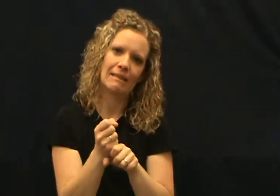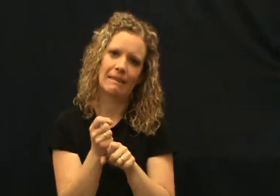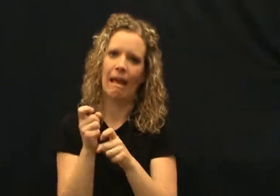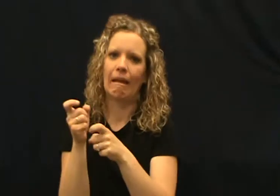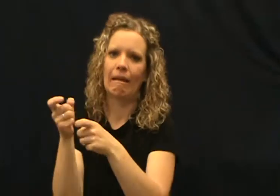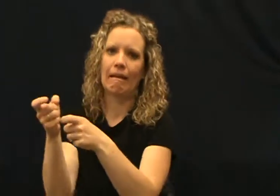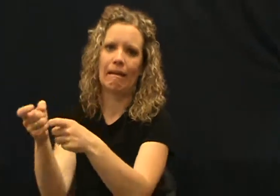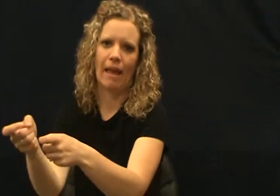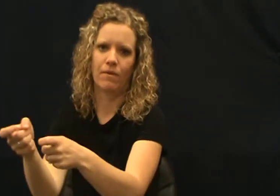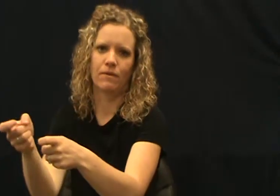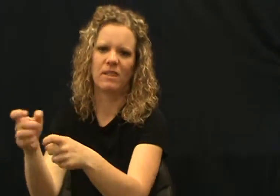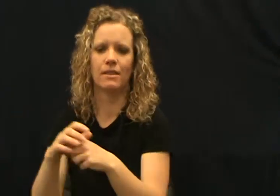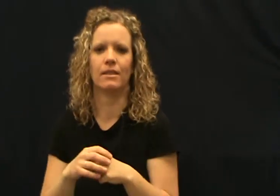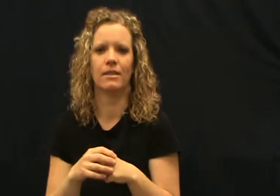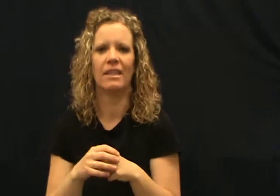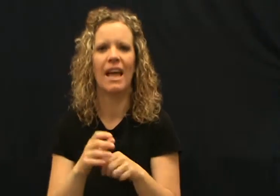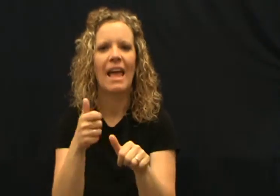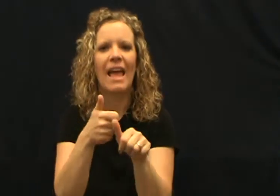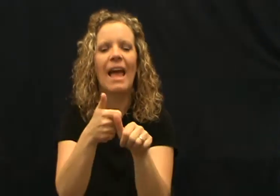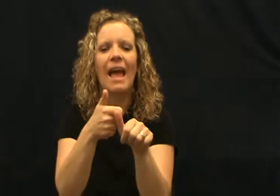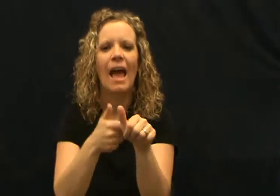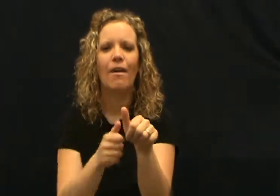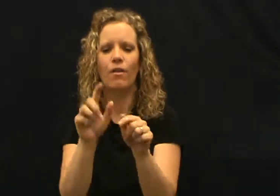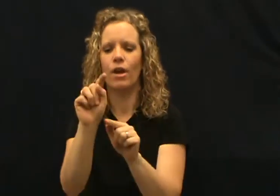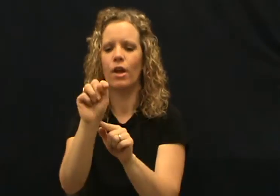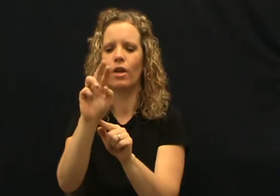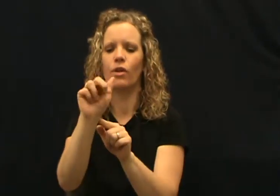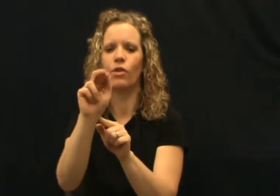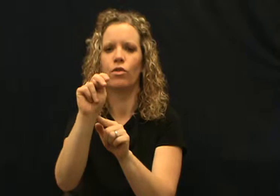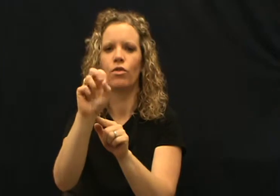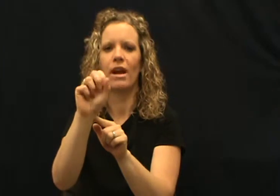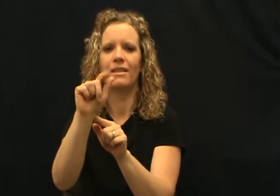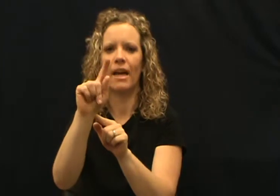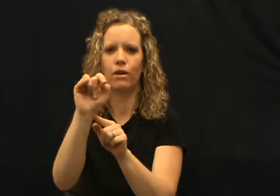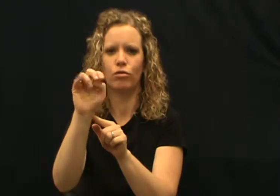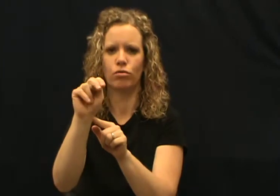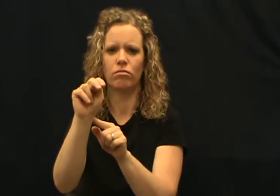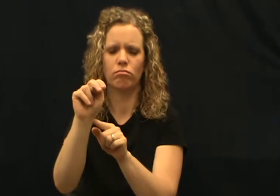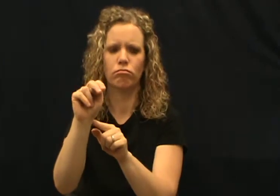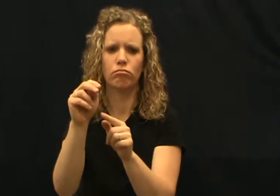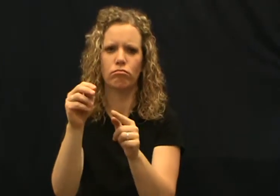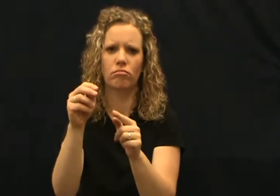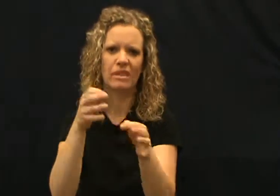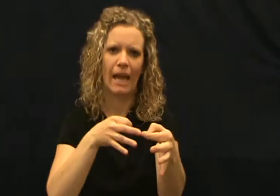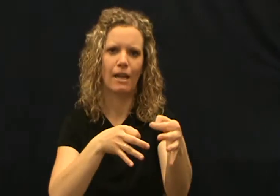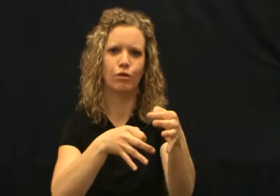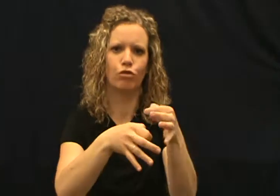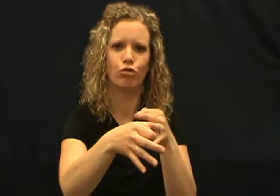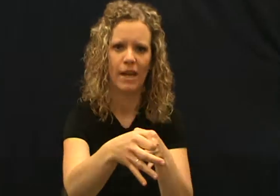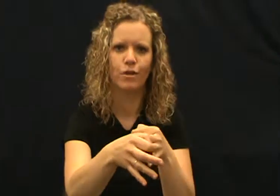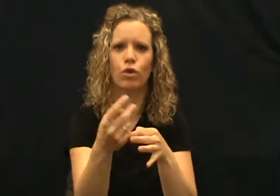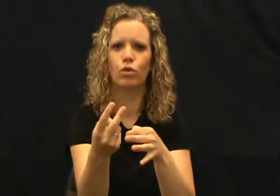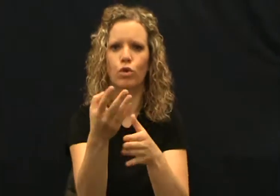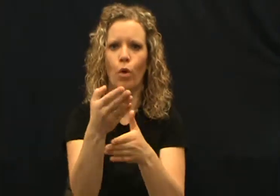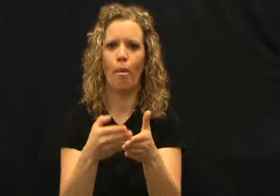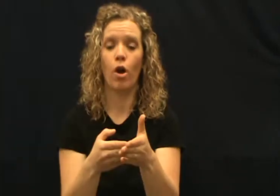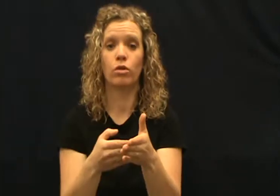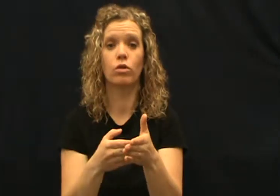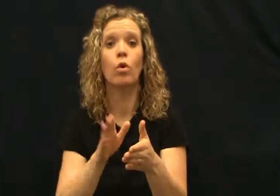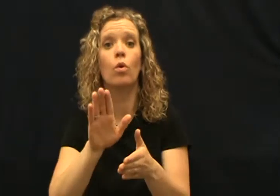least two parts to every transaction, and that allows us to name the items. Your goal is to name the items in